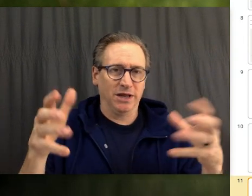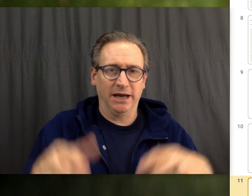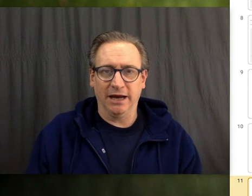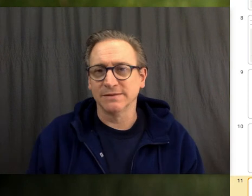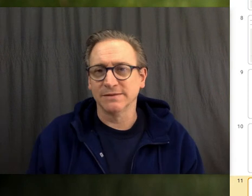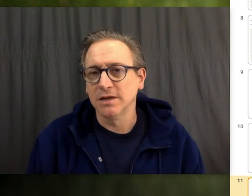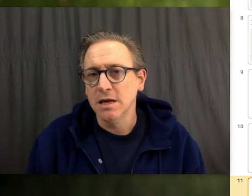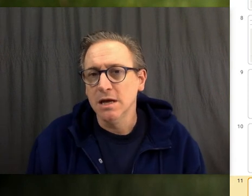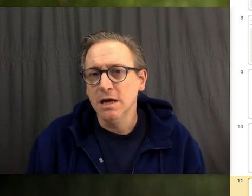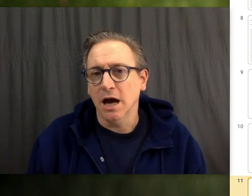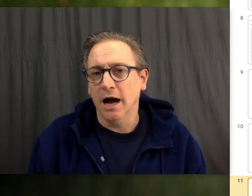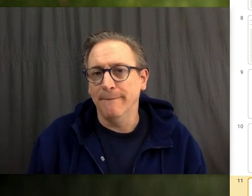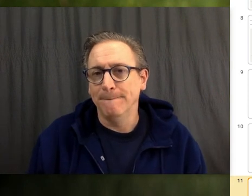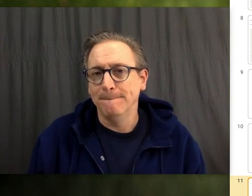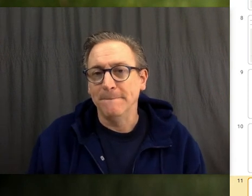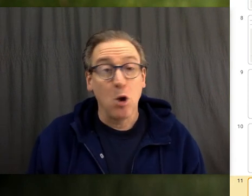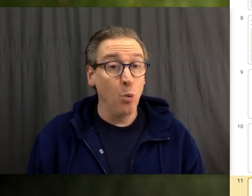were playing games.